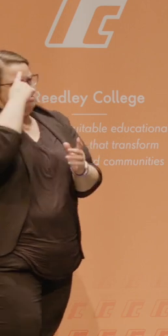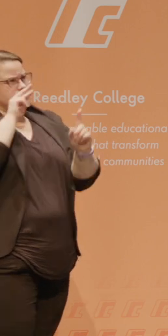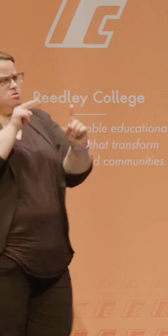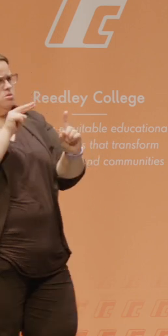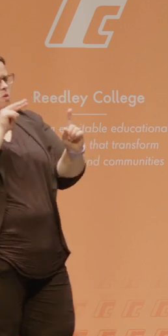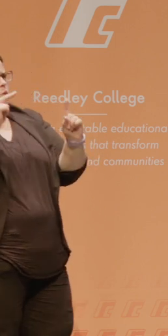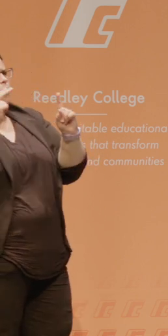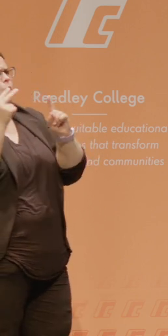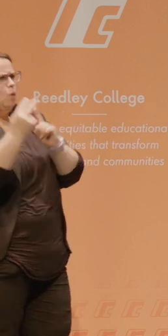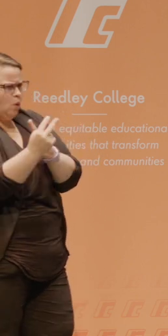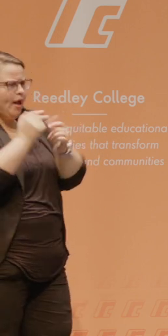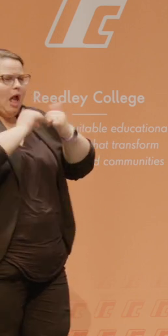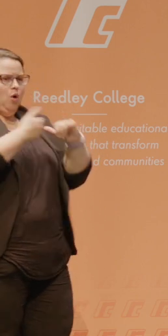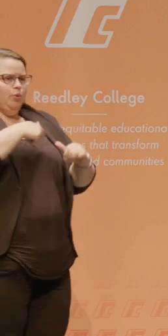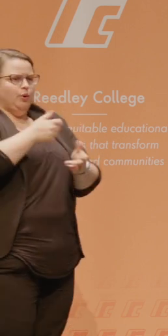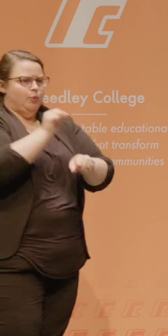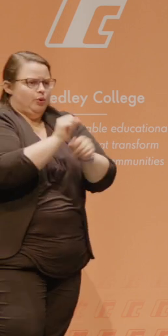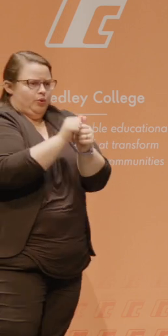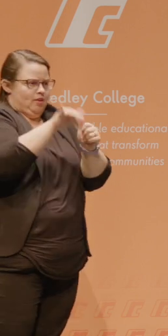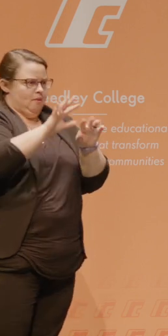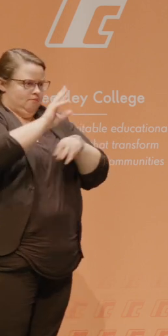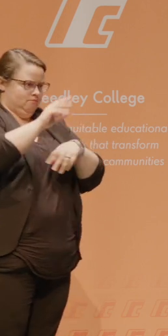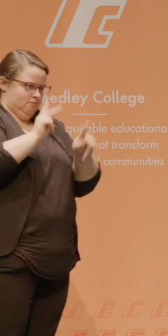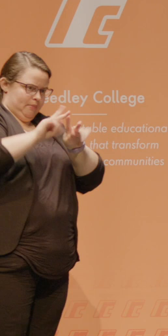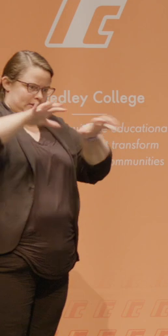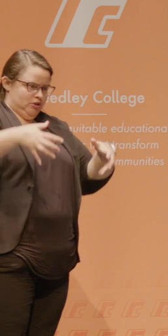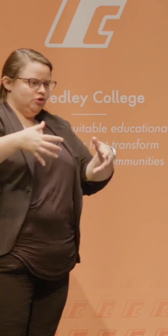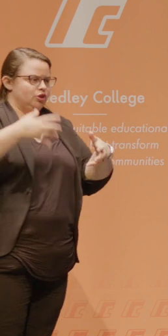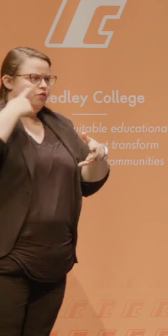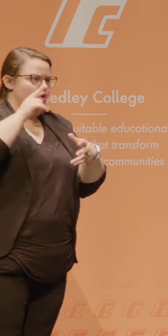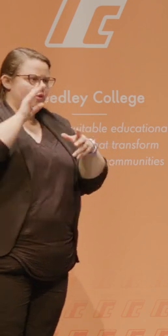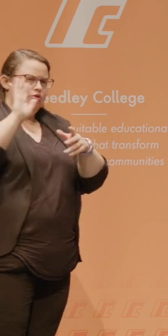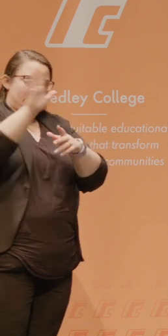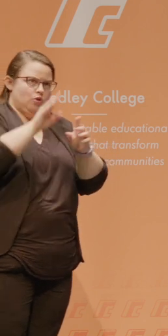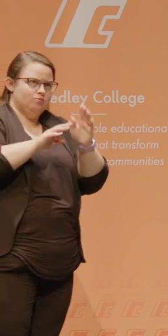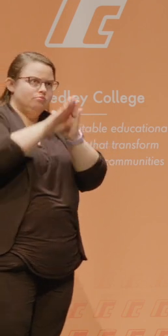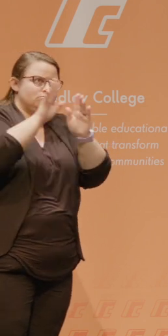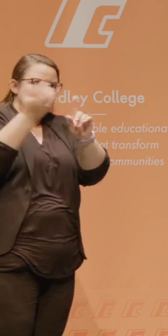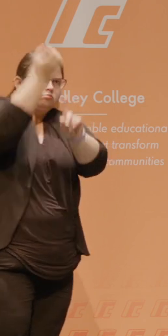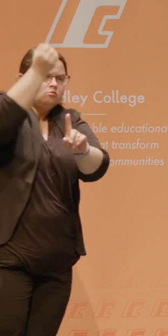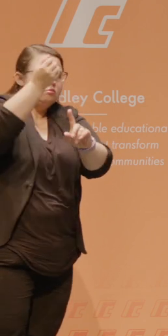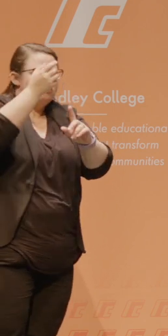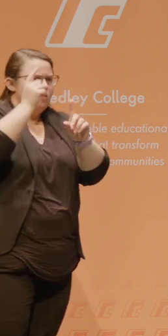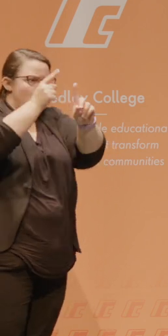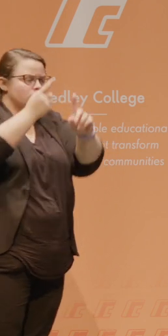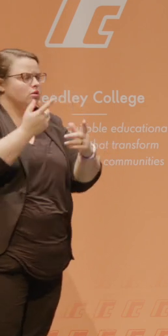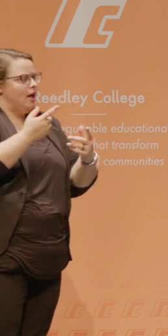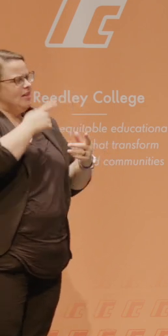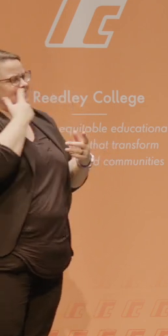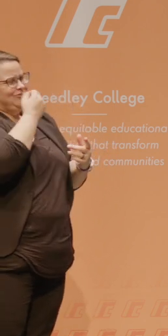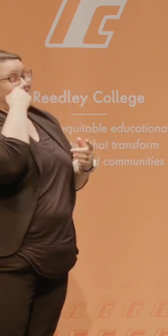we work with that population to help them reach their goals. And I know that data was kind of interested to you as well, because you do look at data